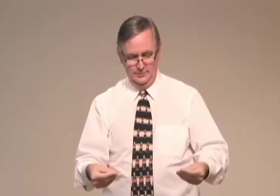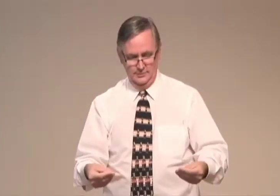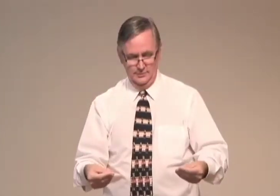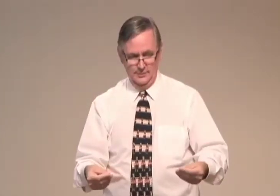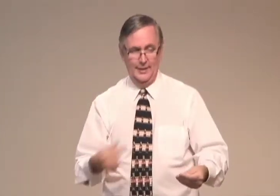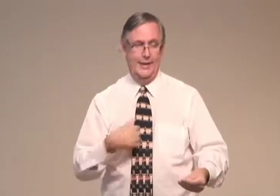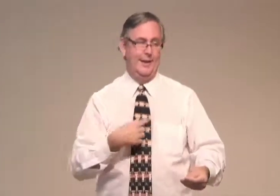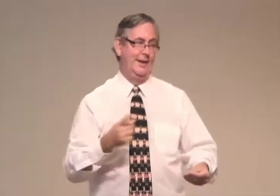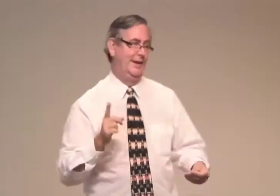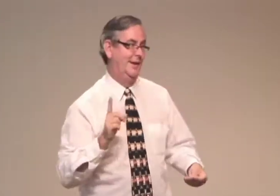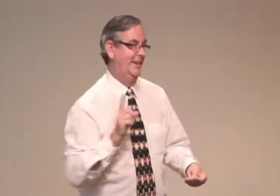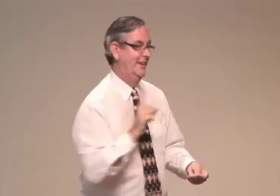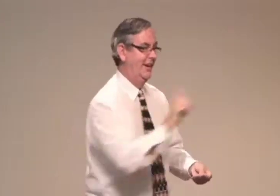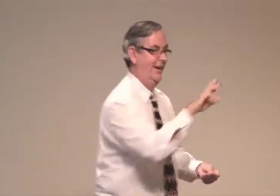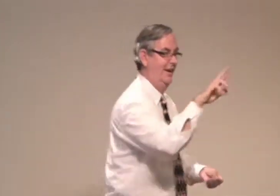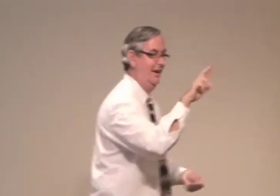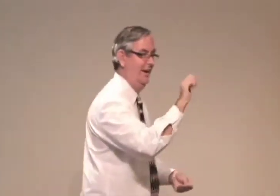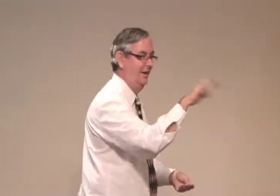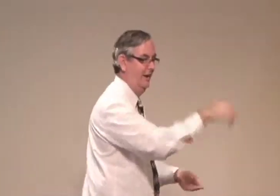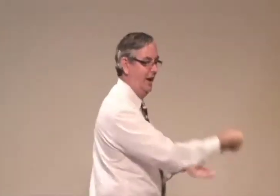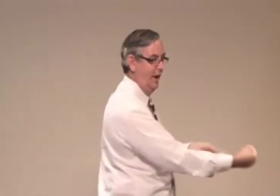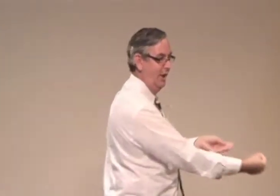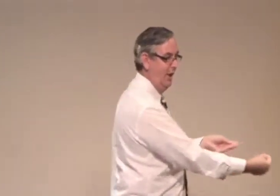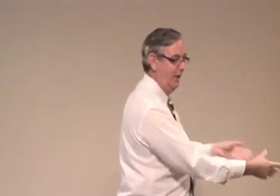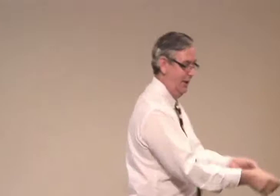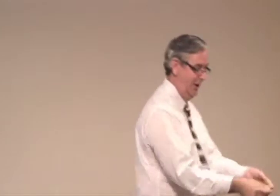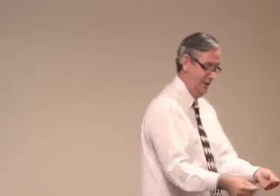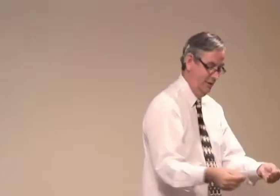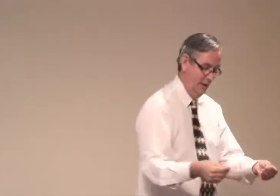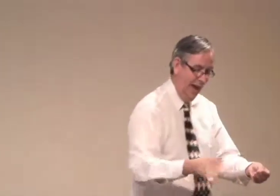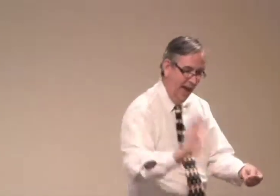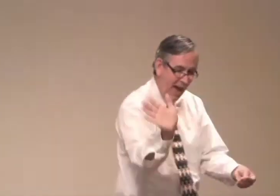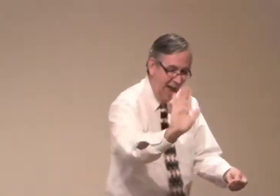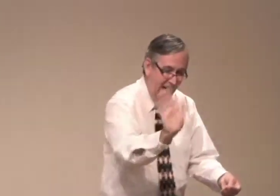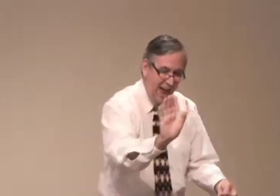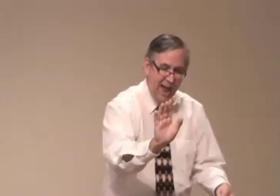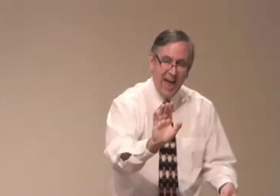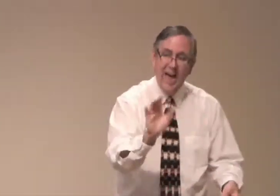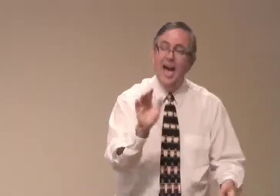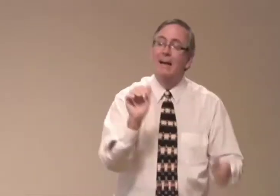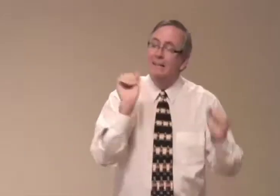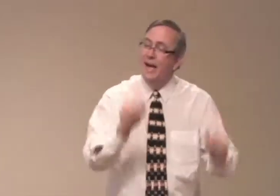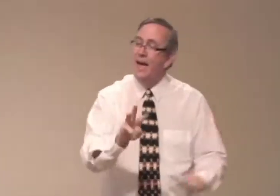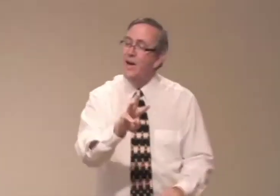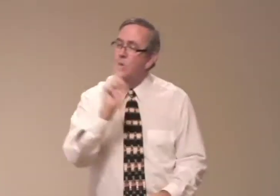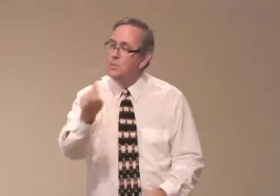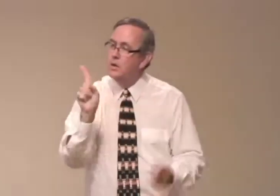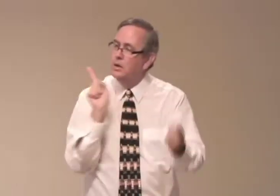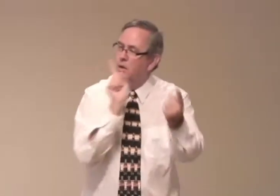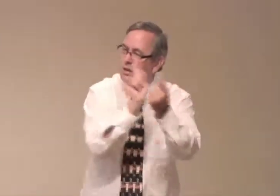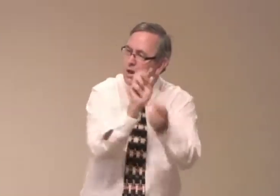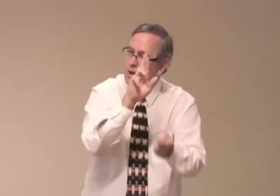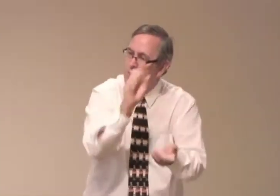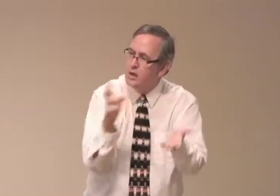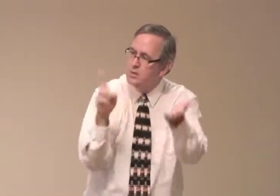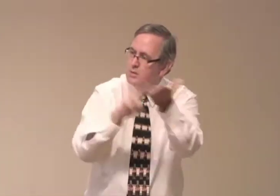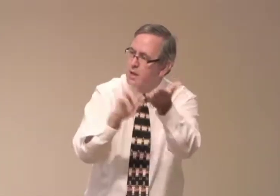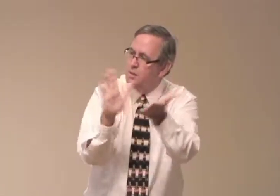and went off on me so I took the note to the RA and the RA said, no, you have to